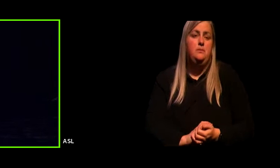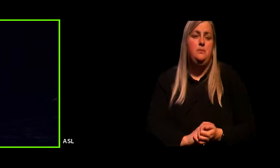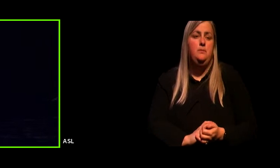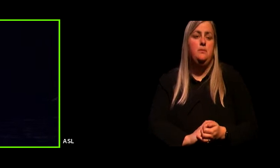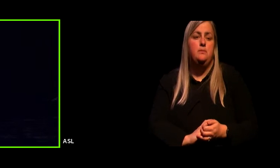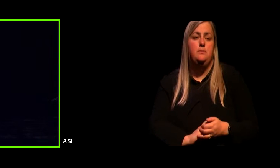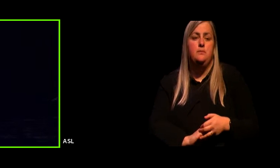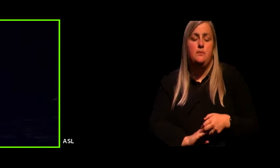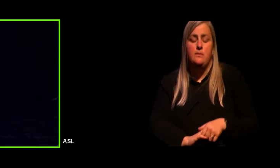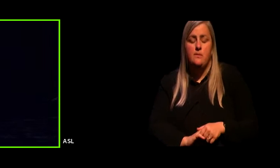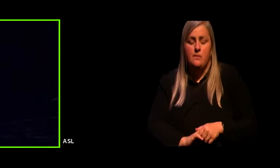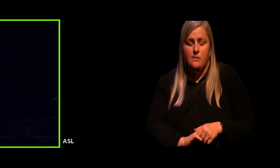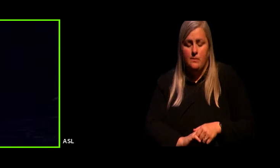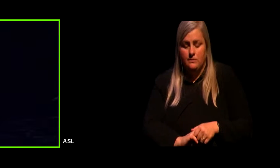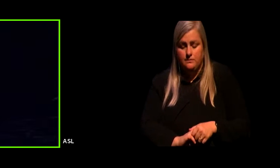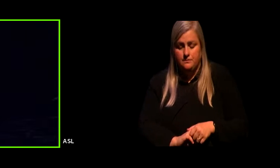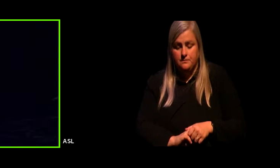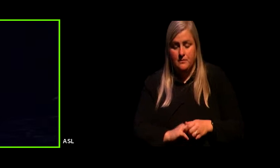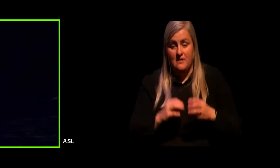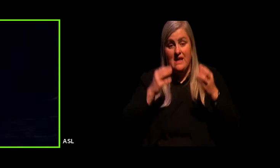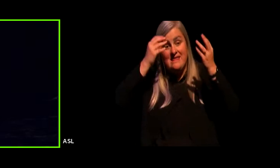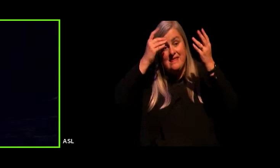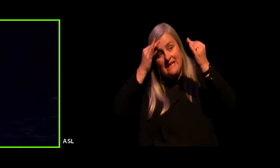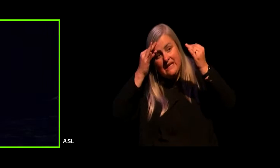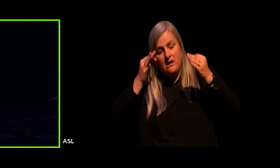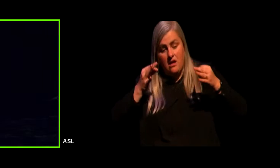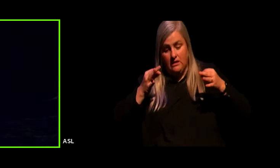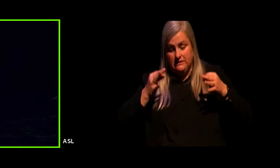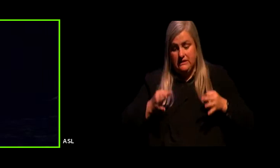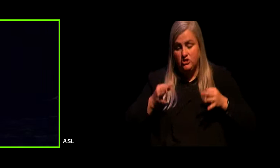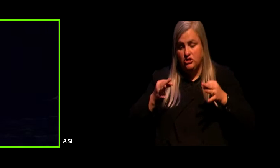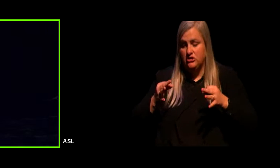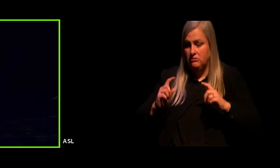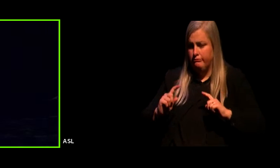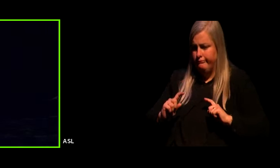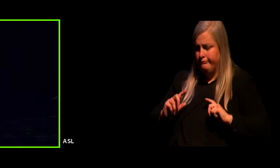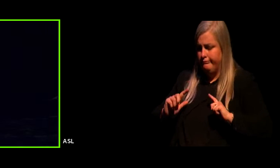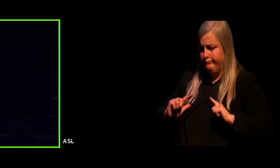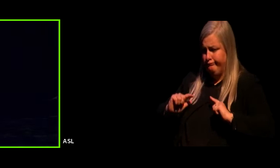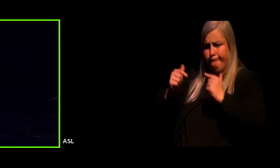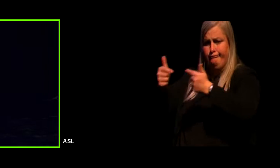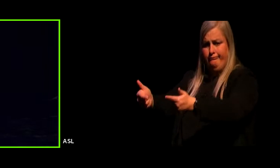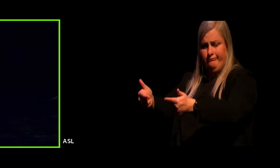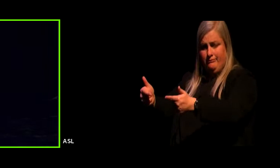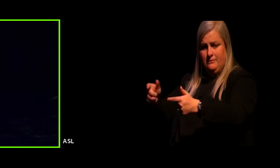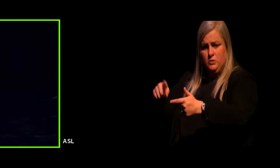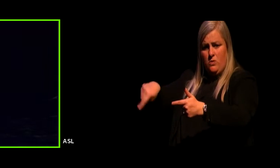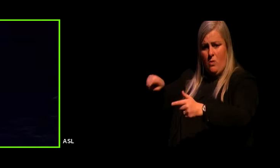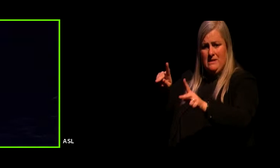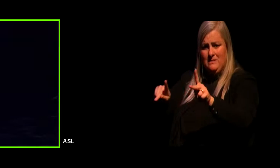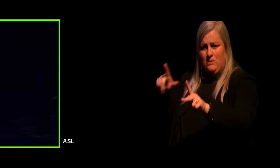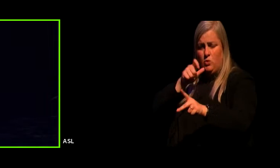Putting the decision-making and the thinking in the hands of the people who descend from those who produce that